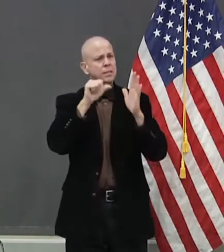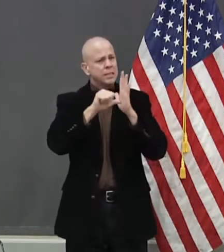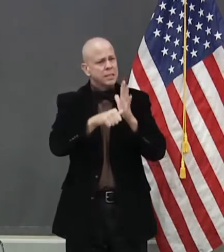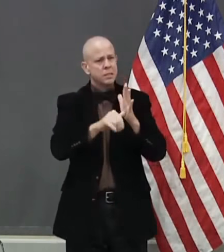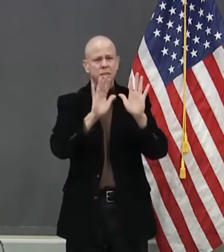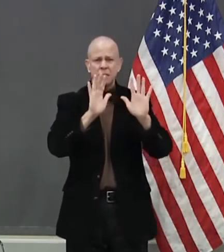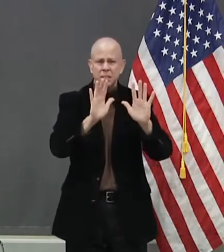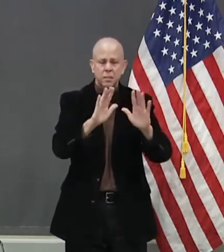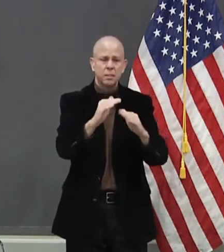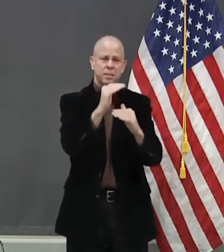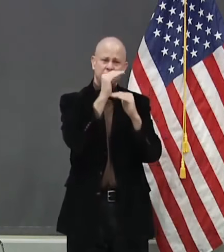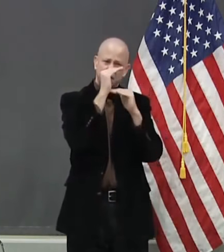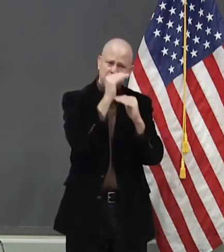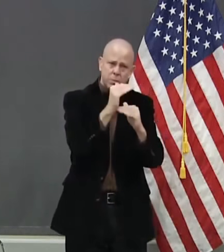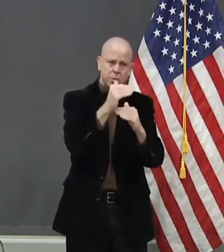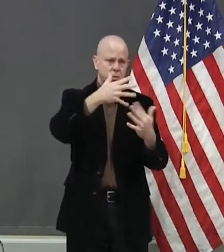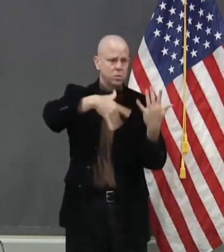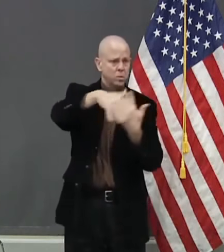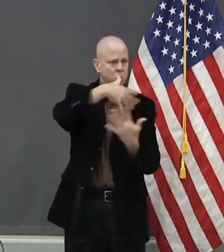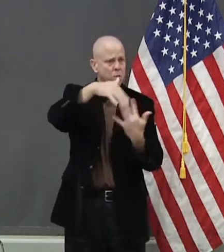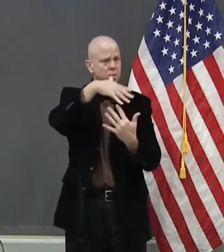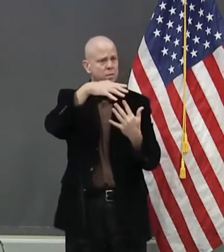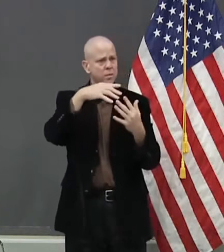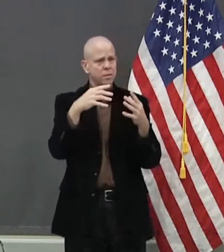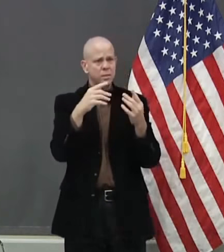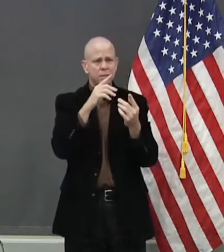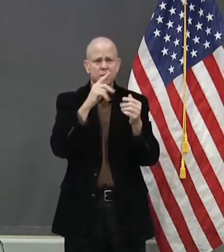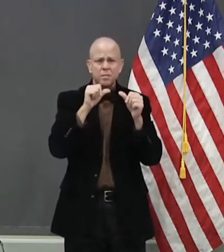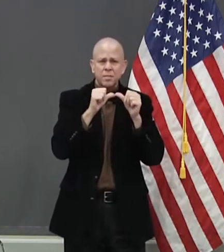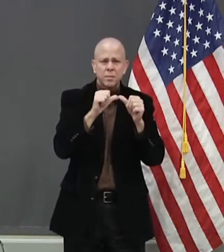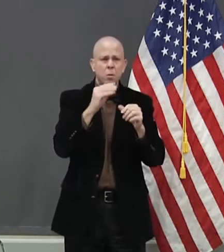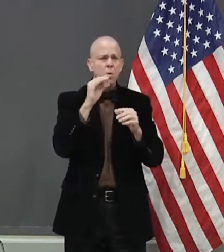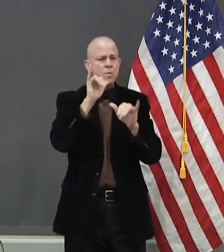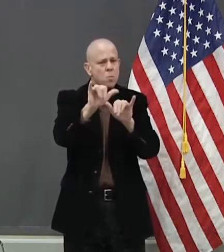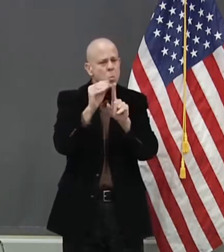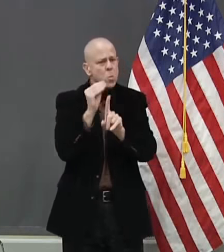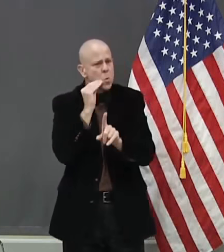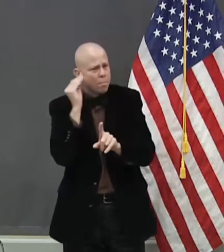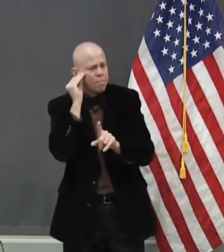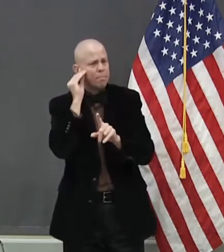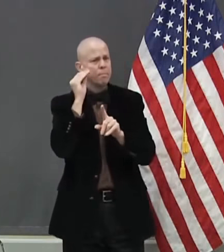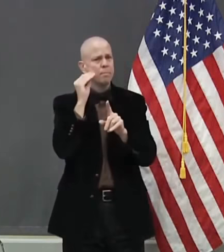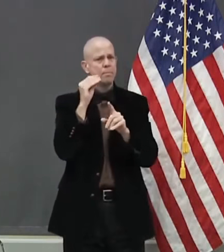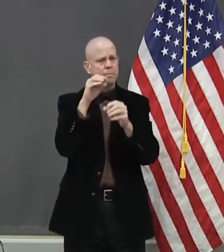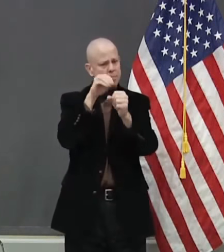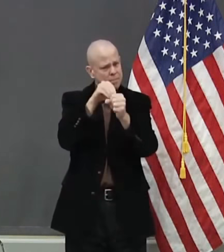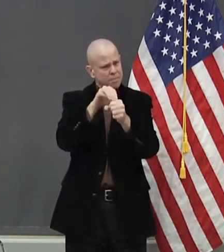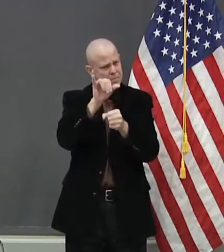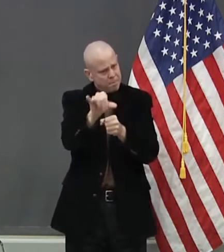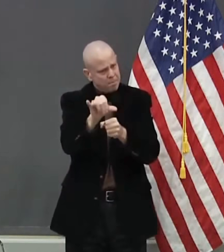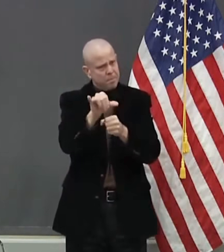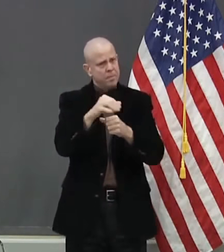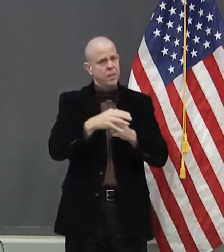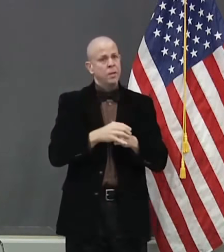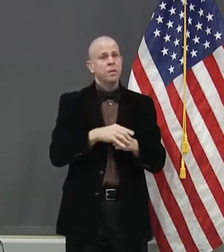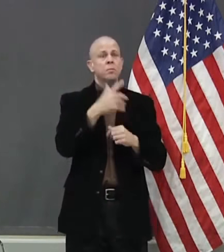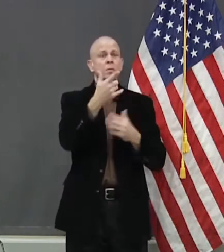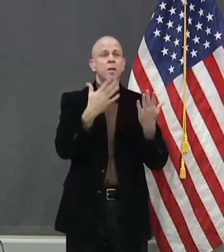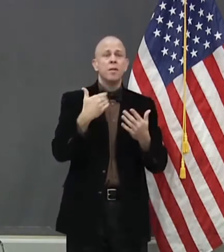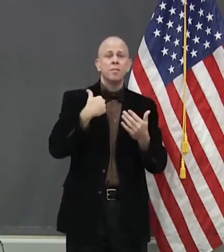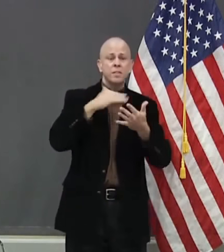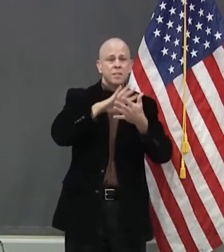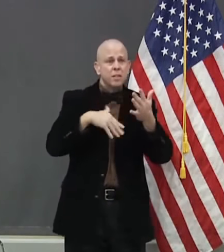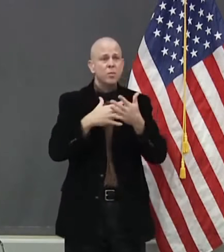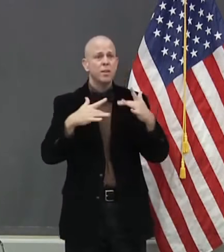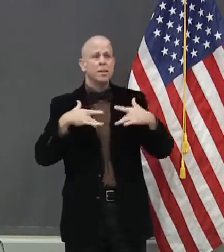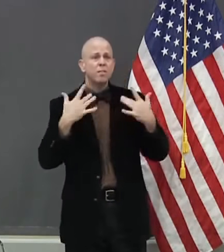limit your social interactions to your own household. For those of you who have scheduled events with other people for the